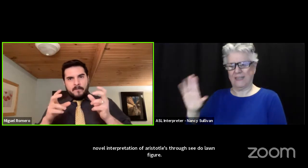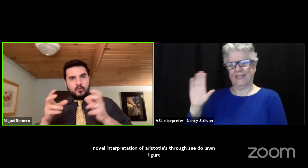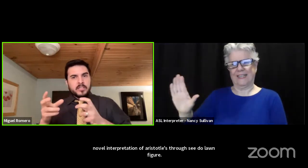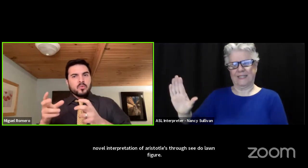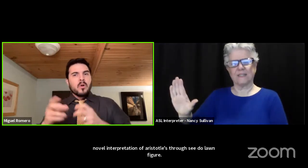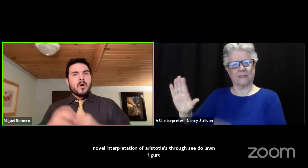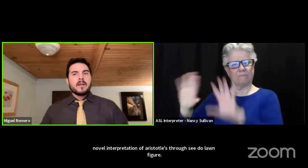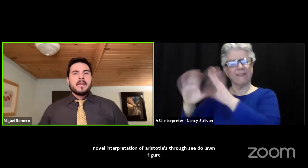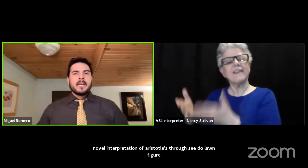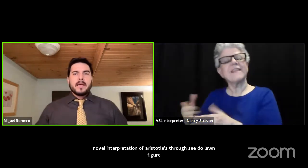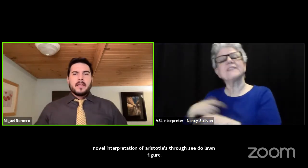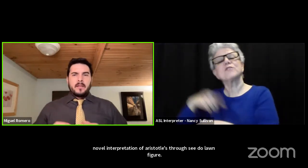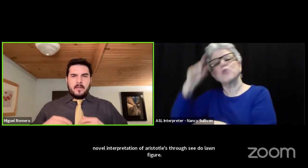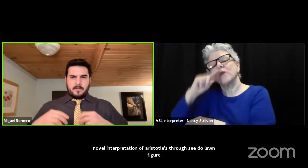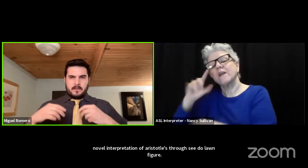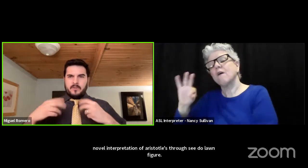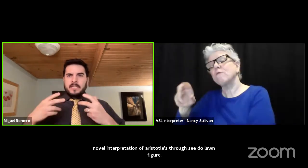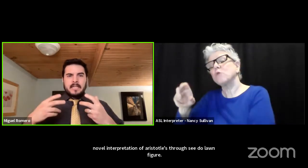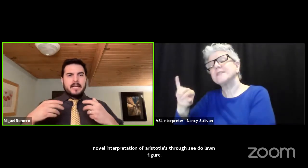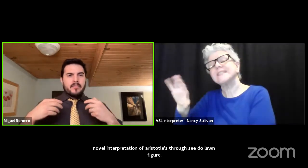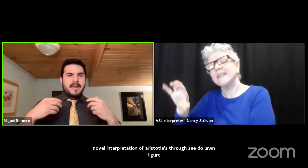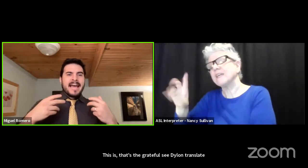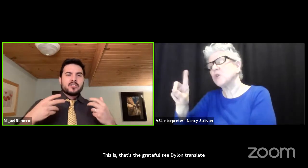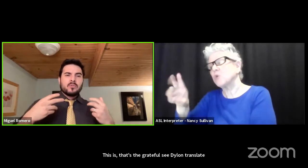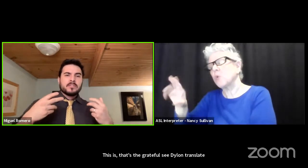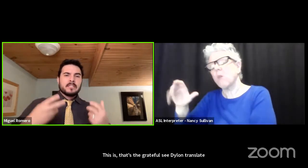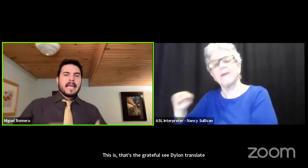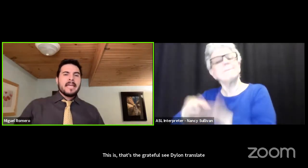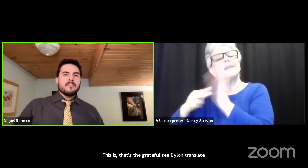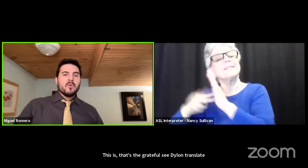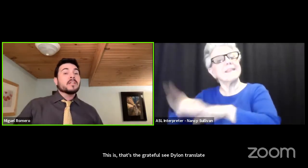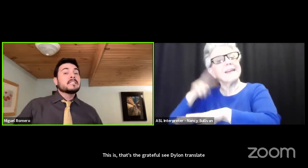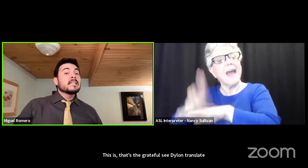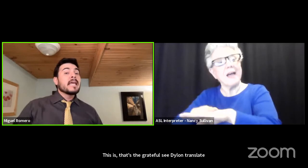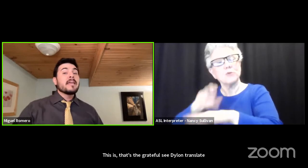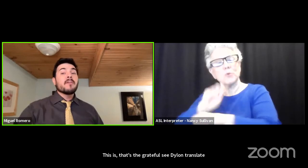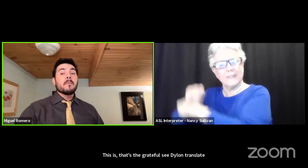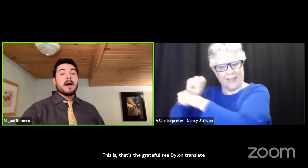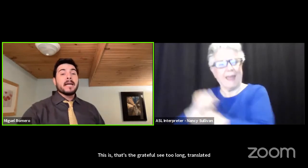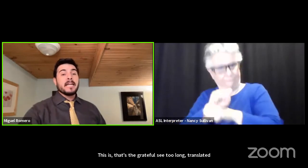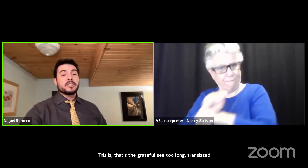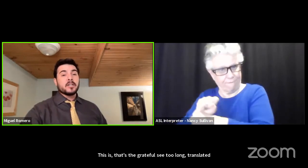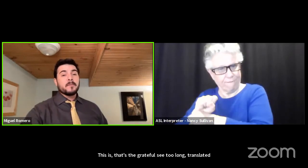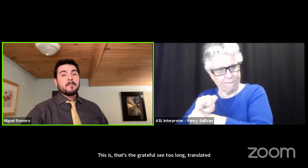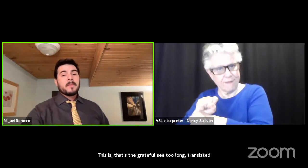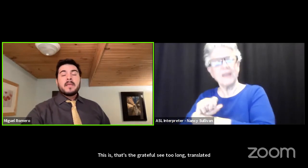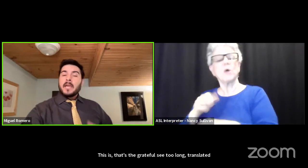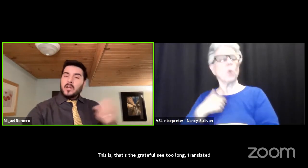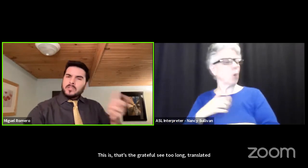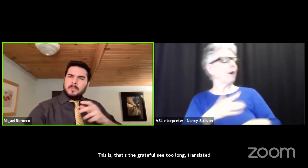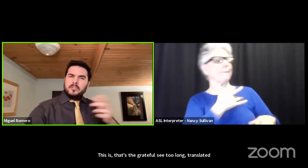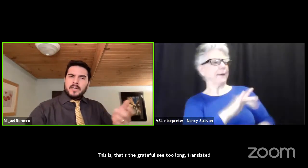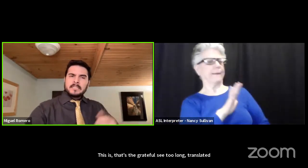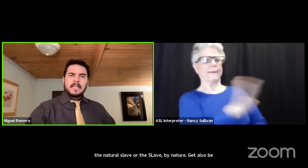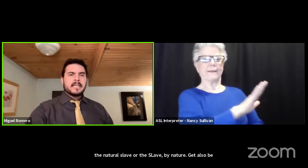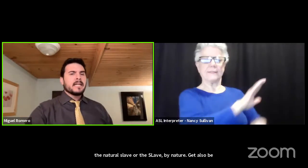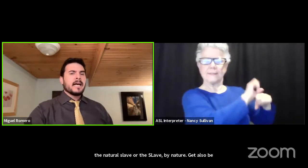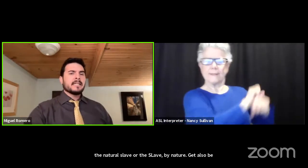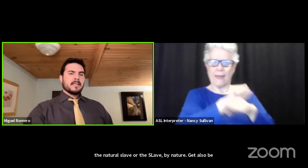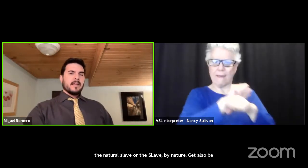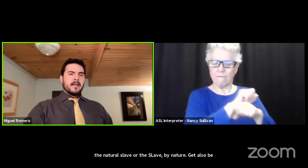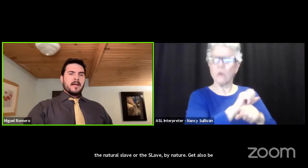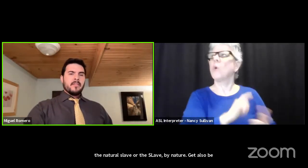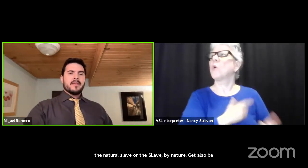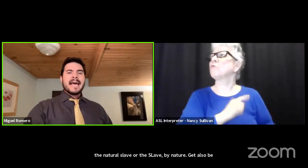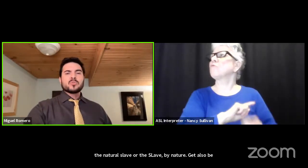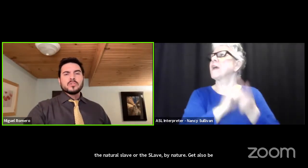That's the Greek Phusidoulon, translated the natural slave or the slave by nature. It could also be translated